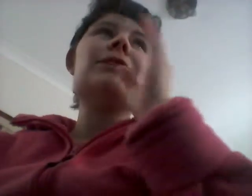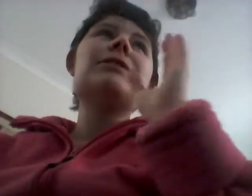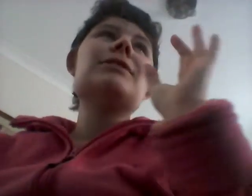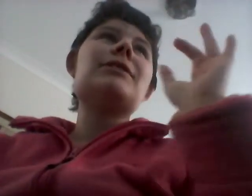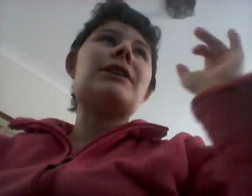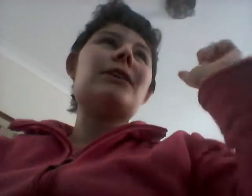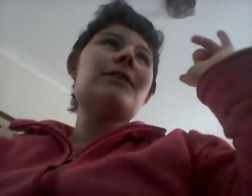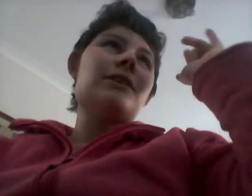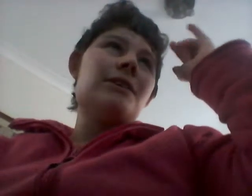tail.